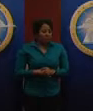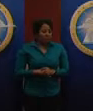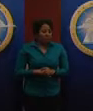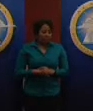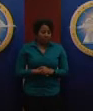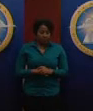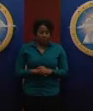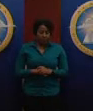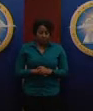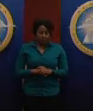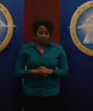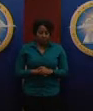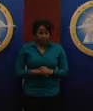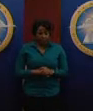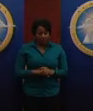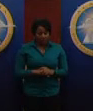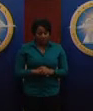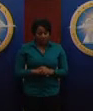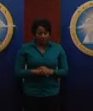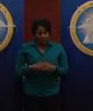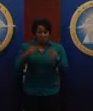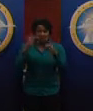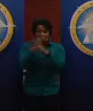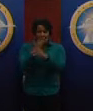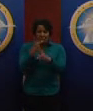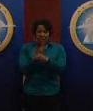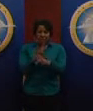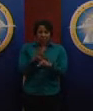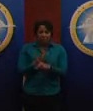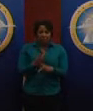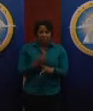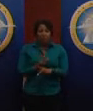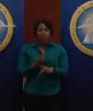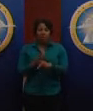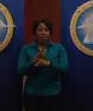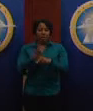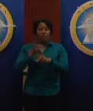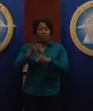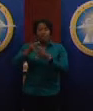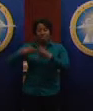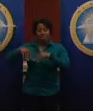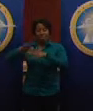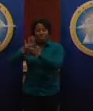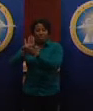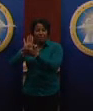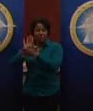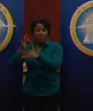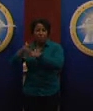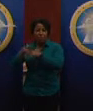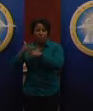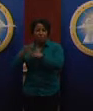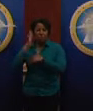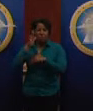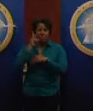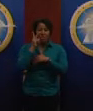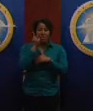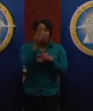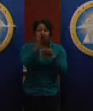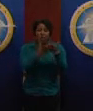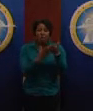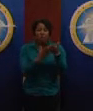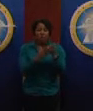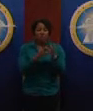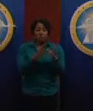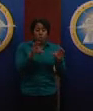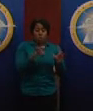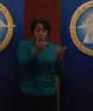Navigating the status of campus availability. So you'll see two sections then there are do now